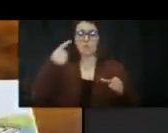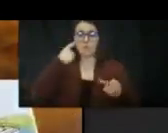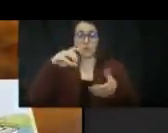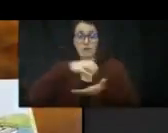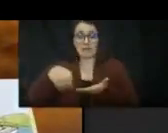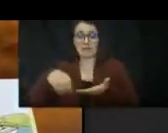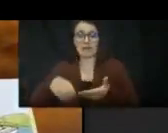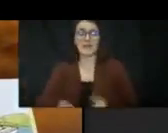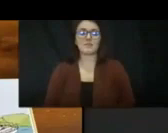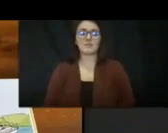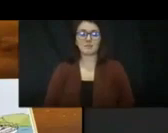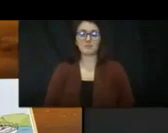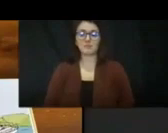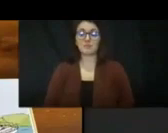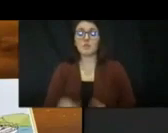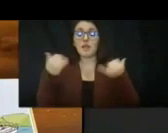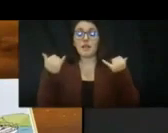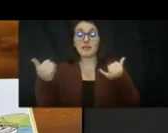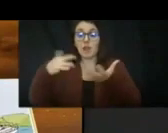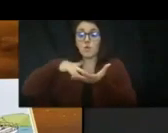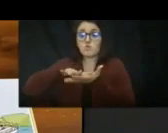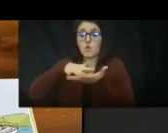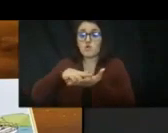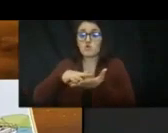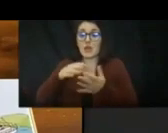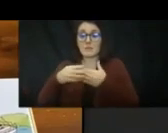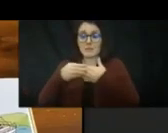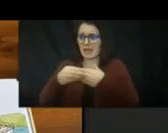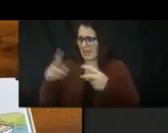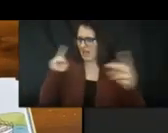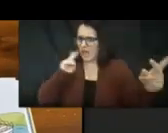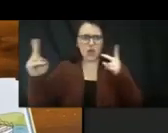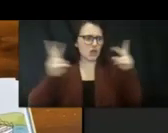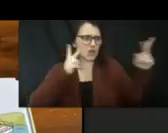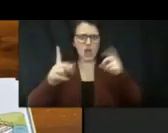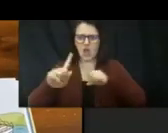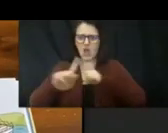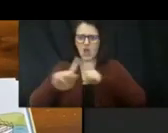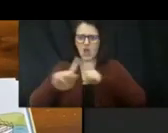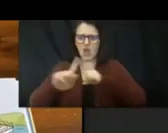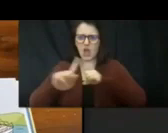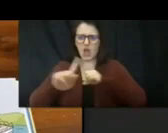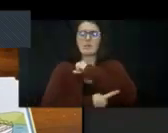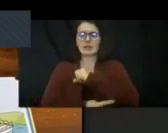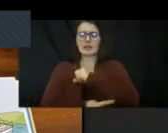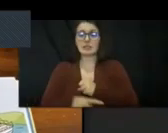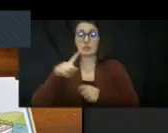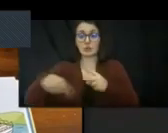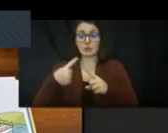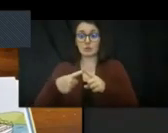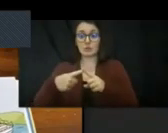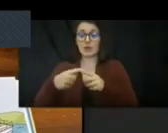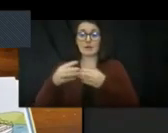An ocean of plastic. Look at that garbage, exclaimed Yuli. When plastic isn't